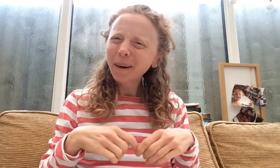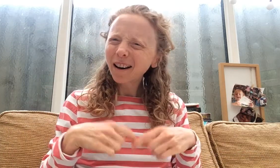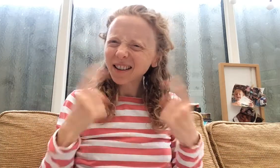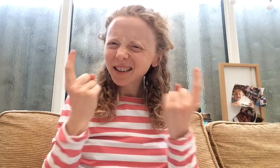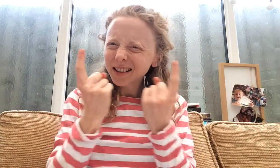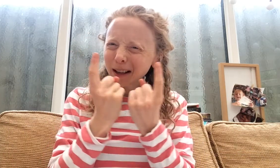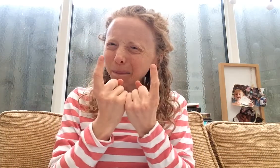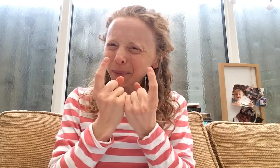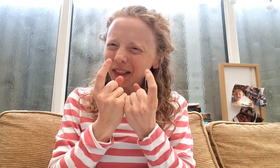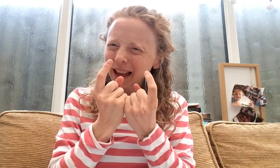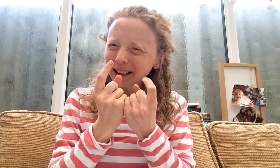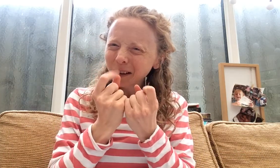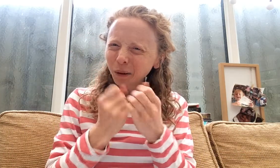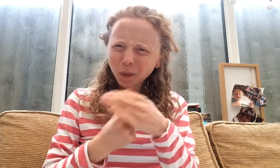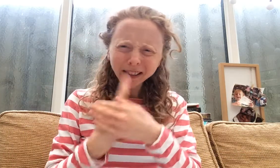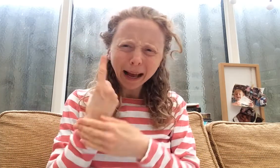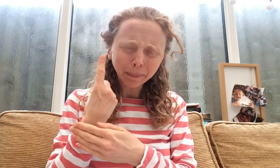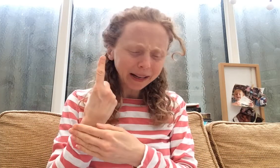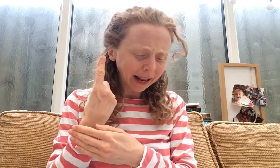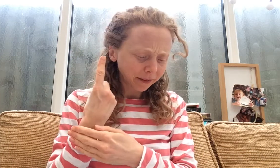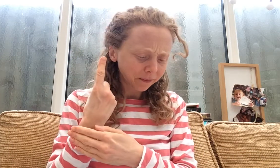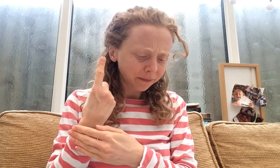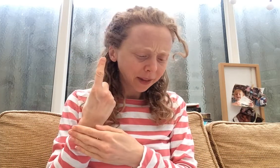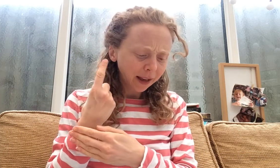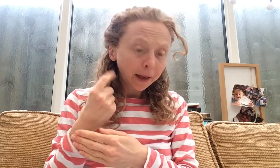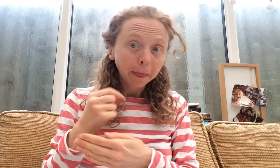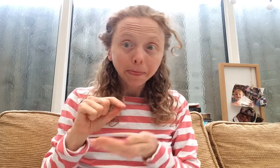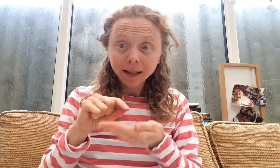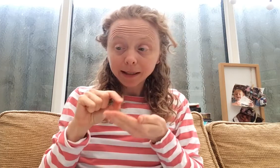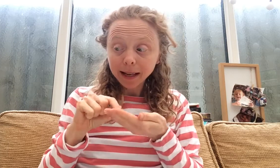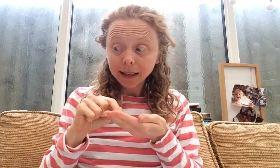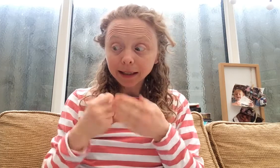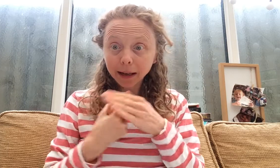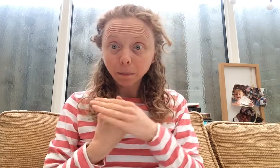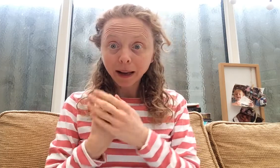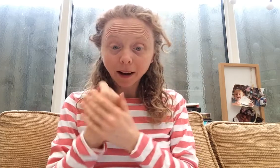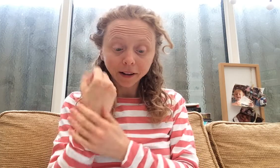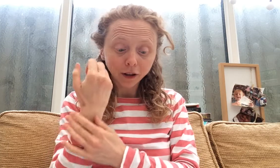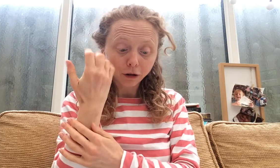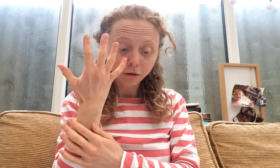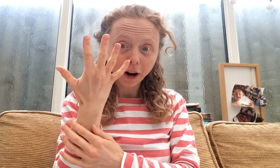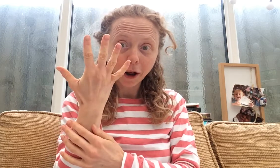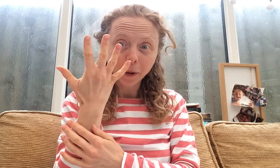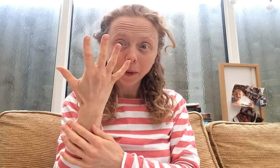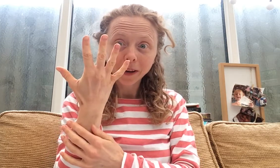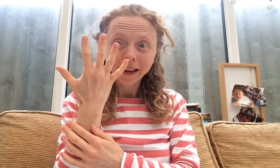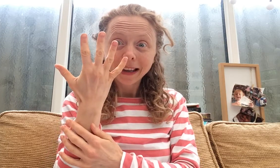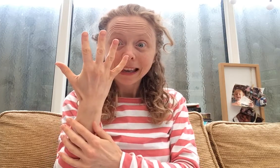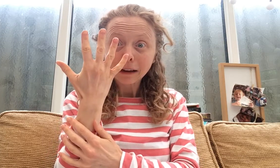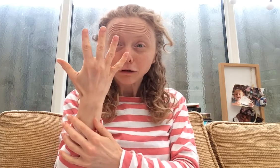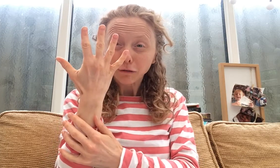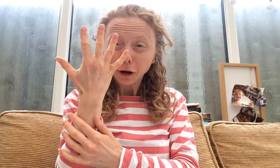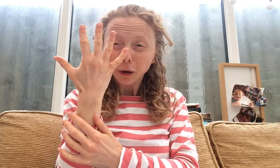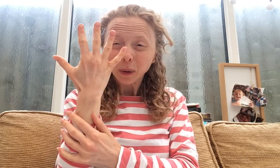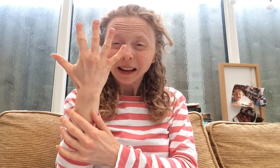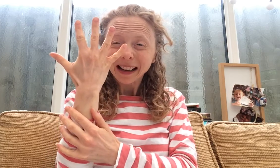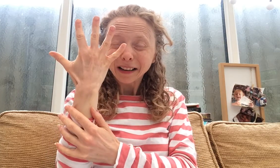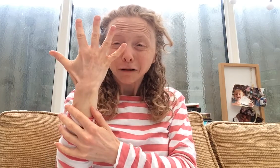But something was happening. The seed had begun to grow. It grew and